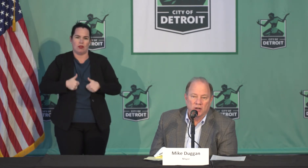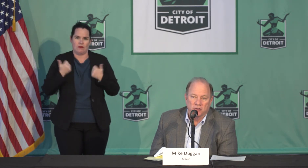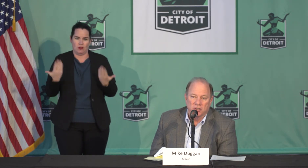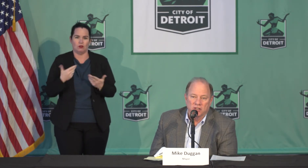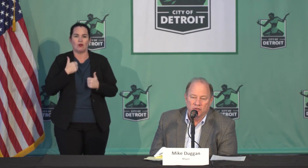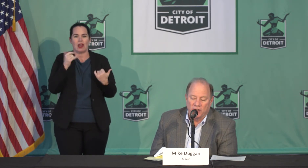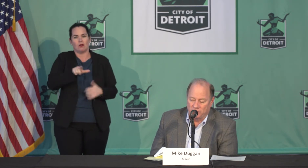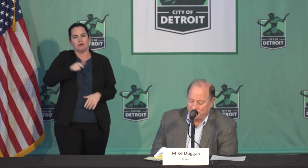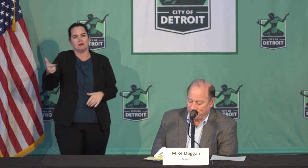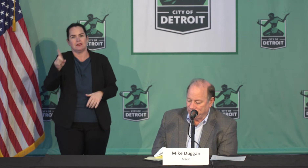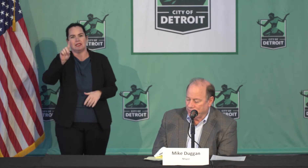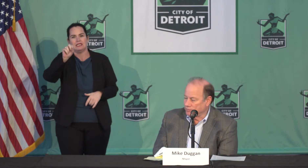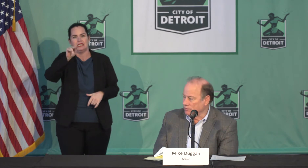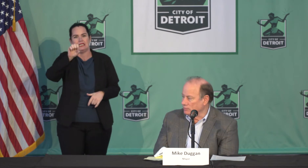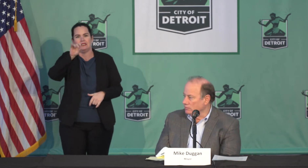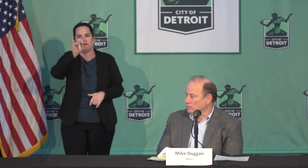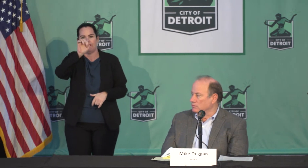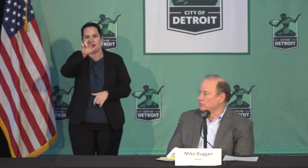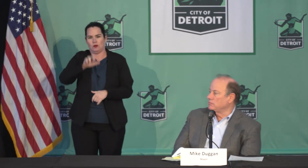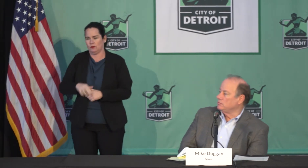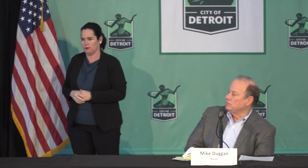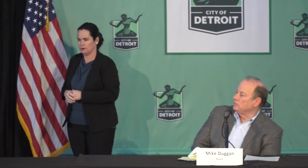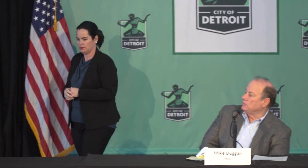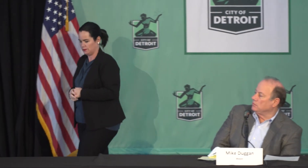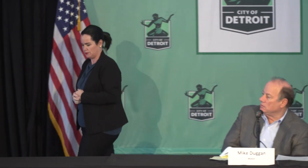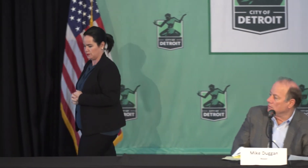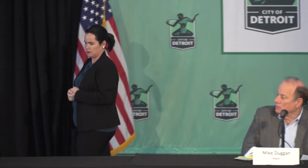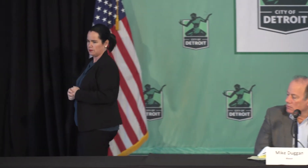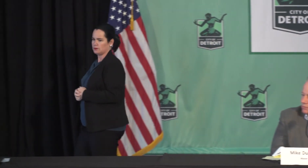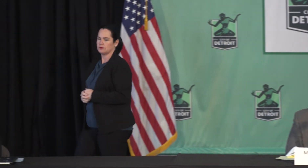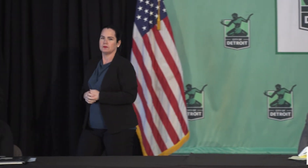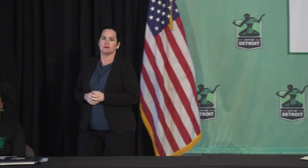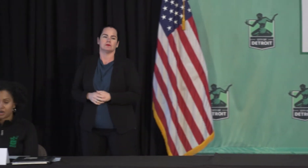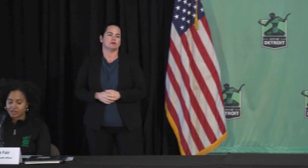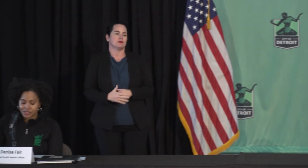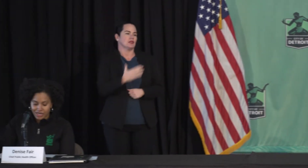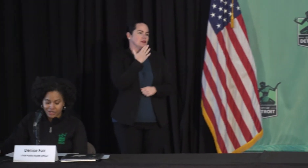Health Director, Denise Fair. Thank you, Mayor Duggan. And I hope all